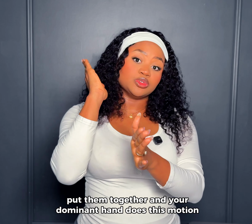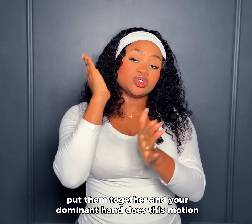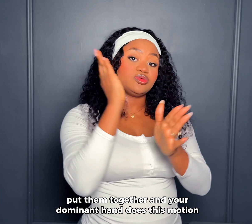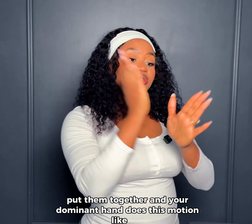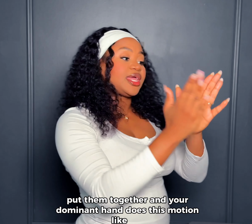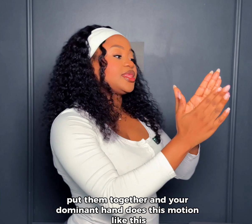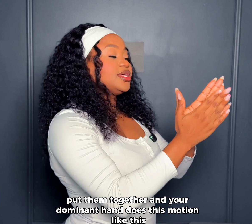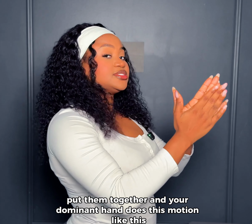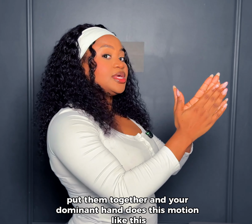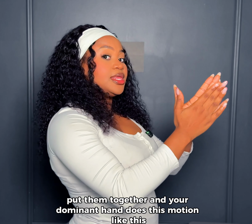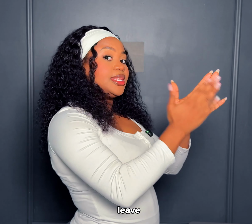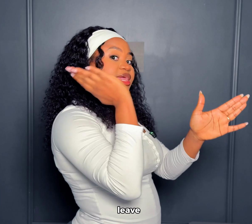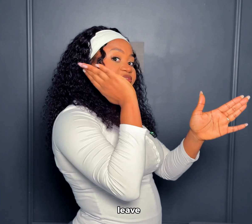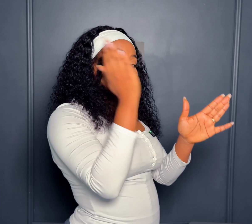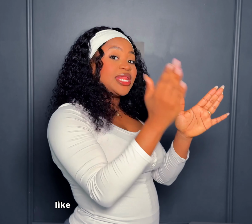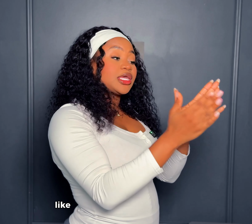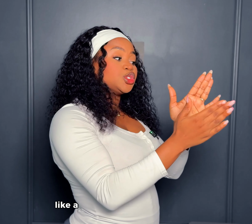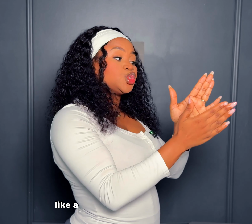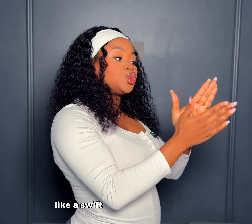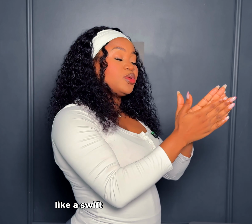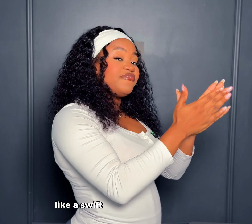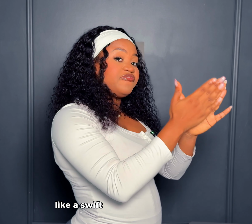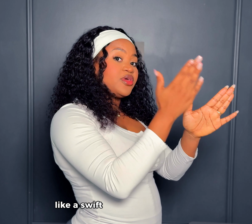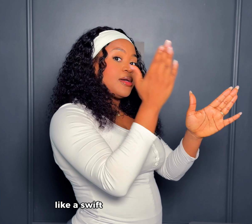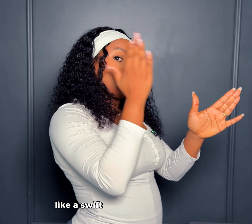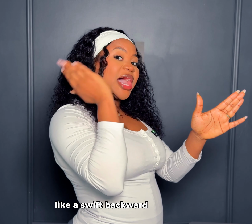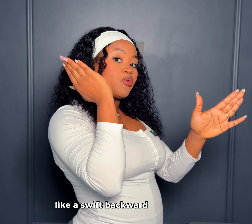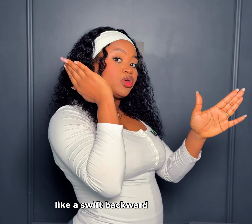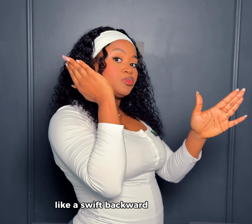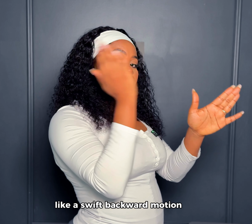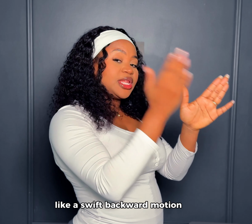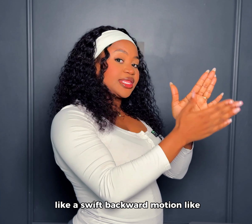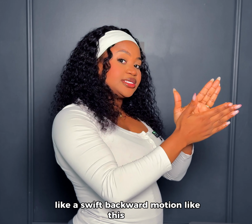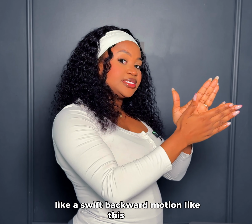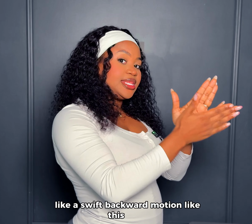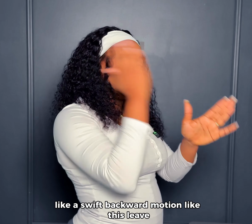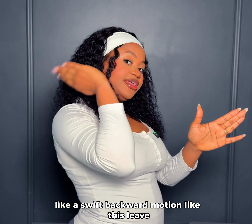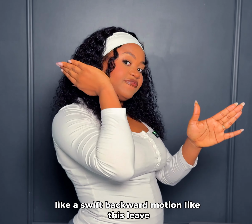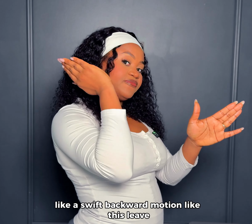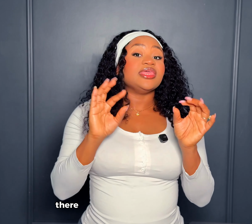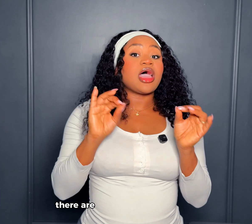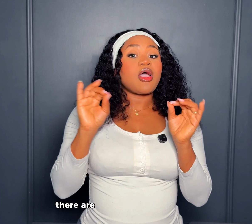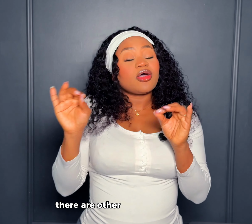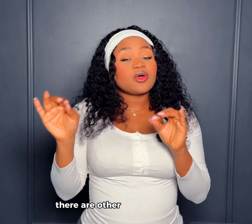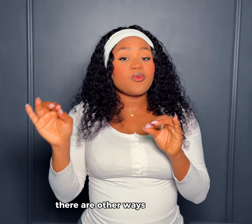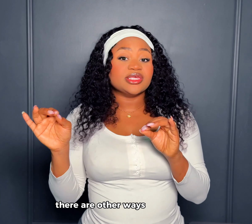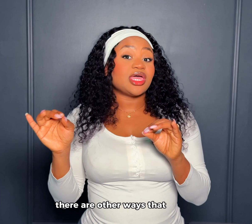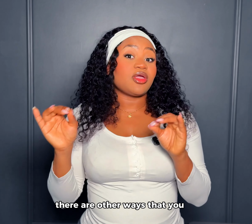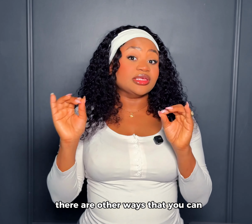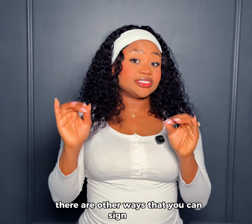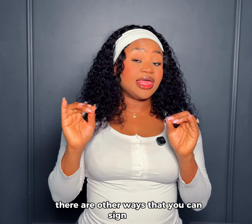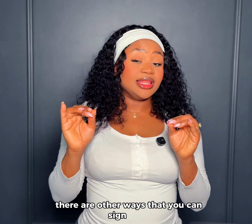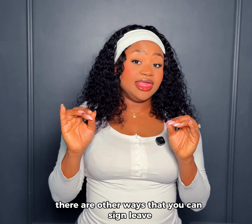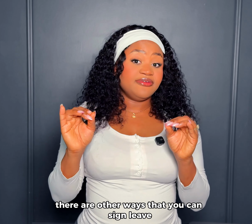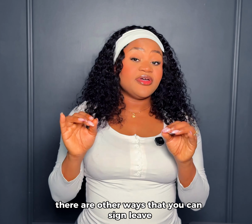motion like this. Leave. Like a swift backward motion like this. Leave. There are other ways that you can sign leave, but